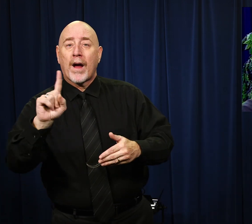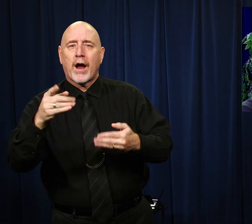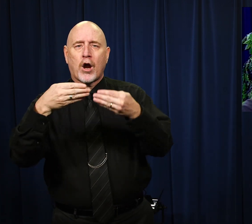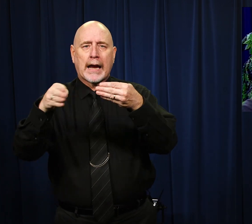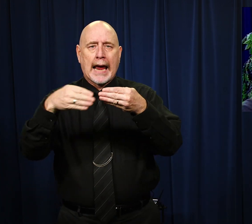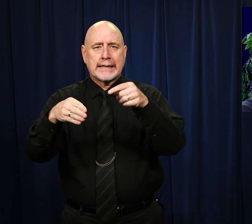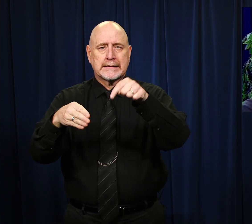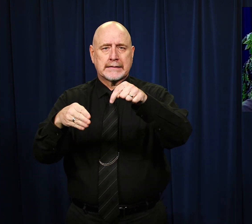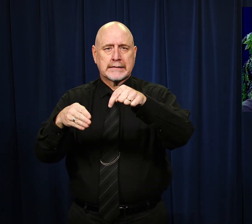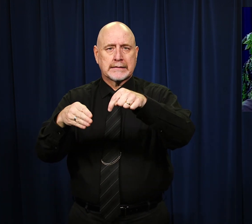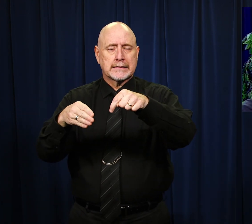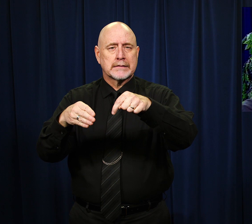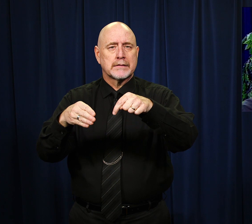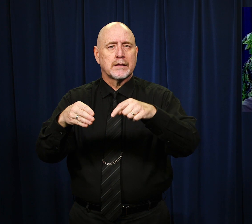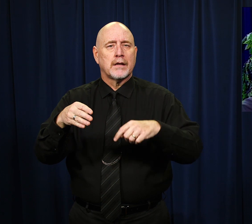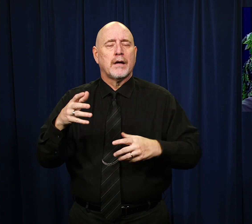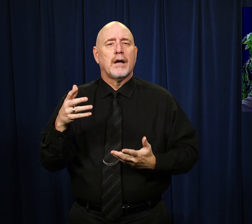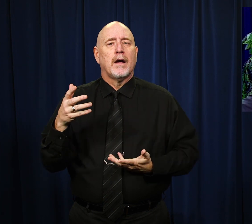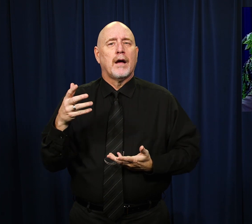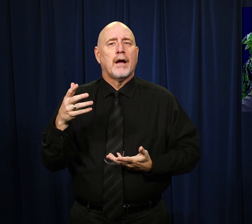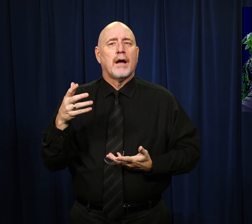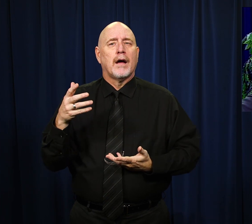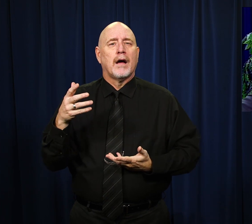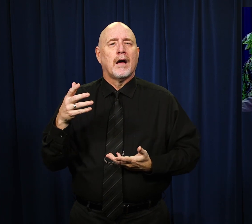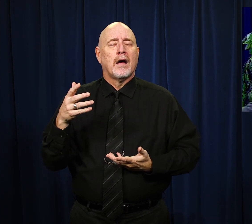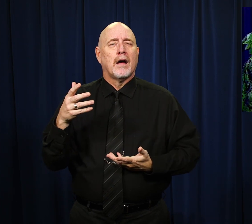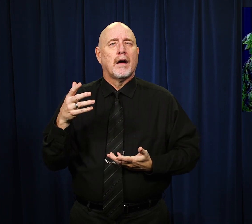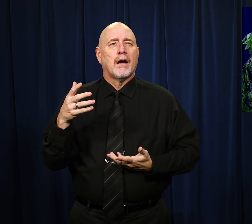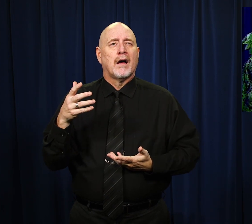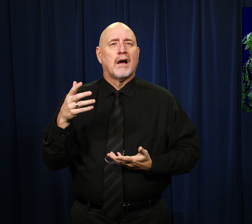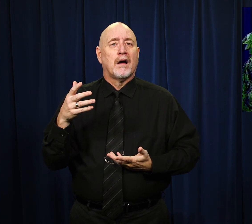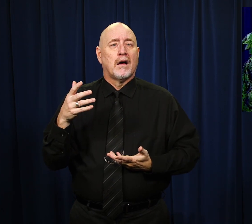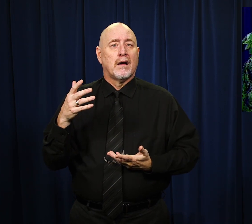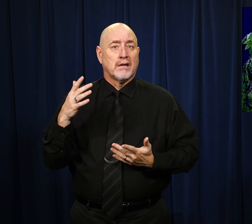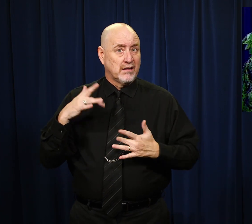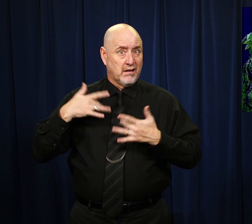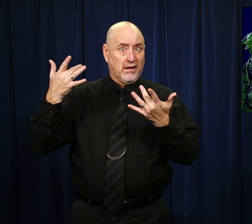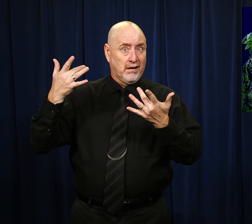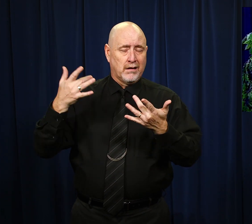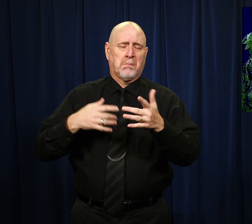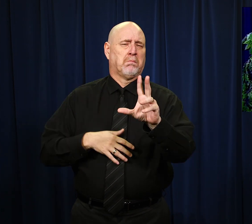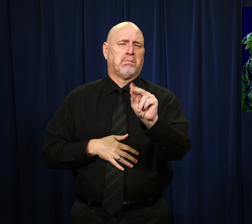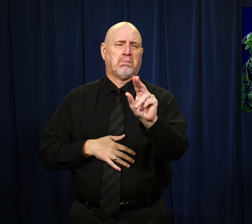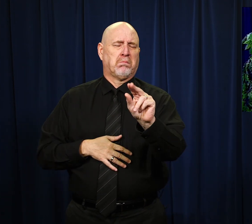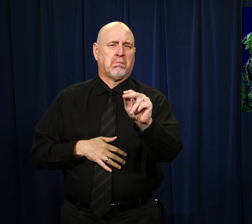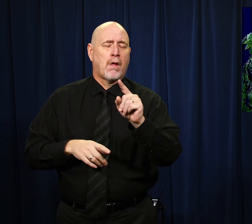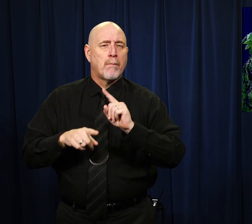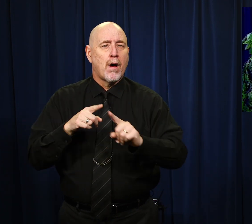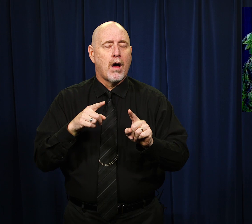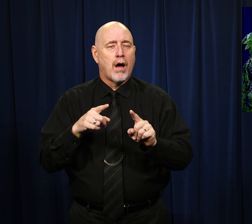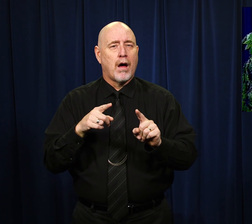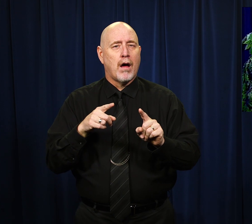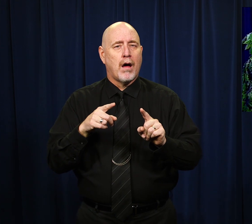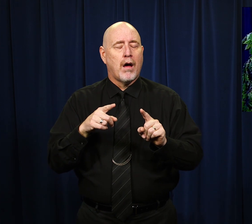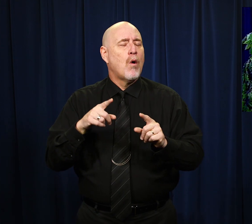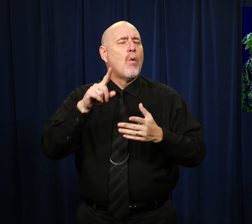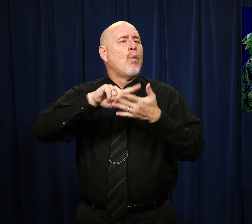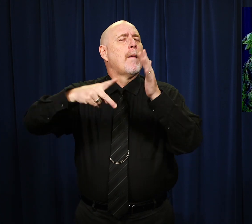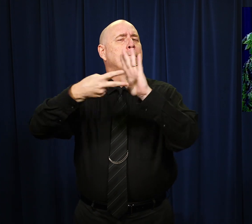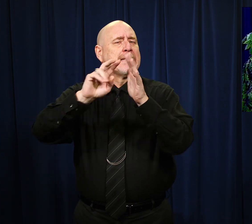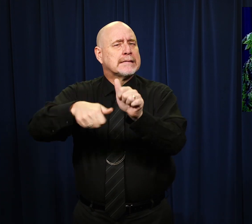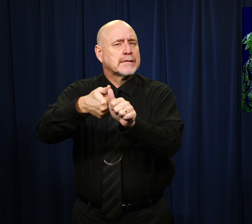gate. That's not necessarily anything exceptional, but you stop and think of what this really